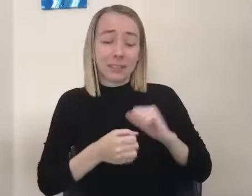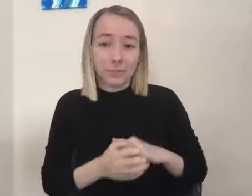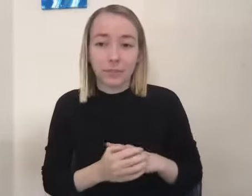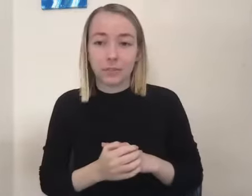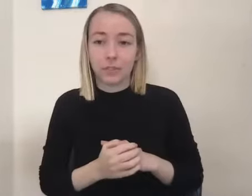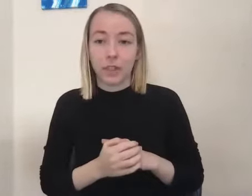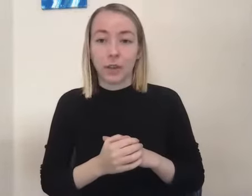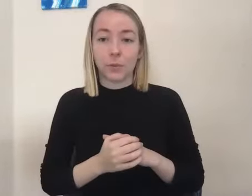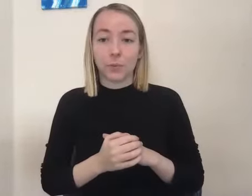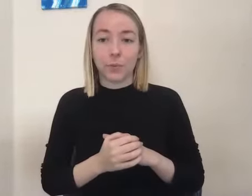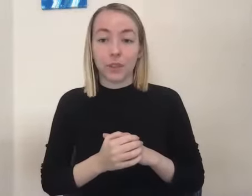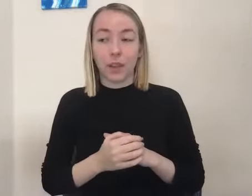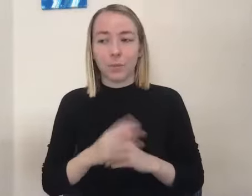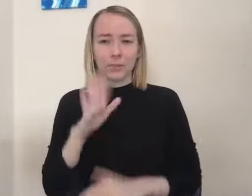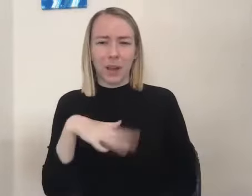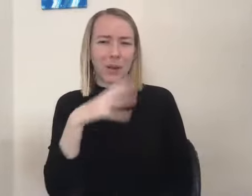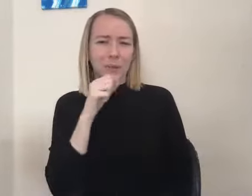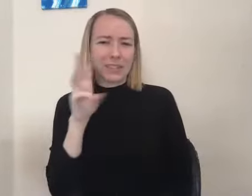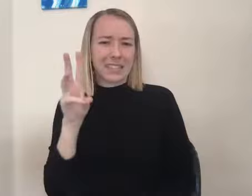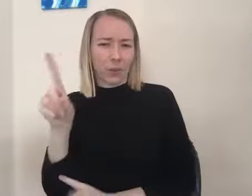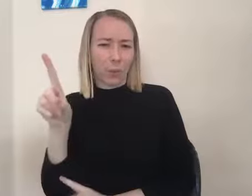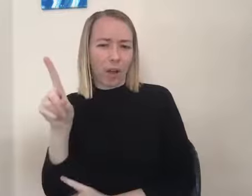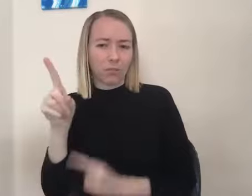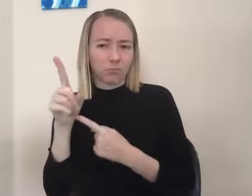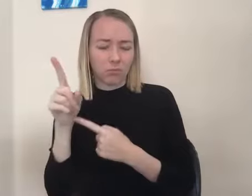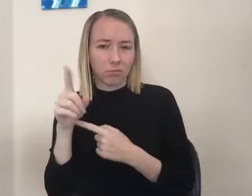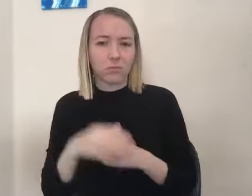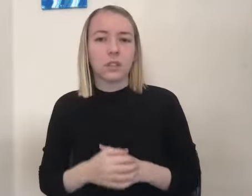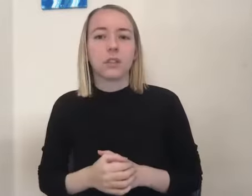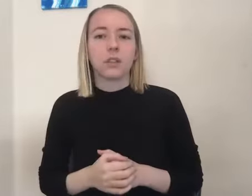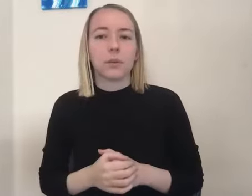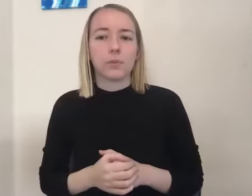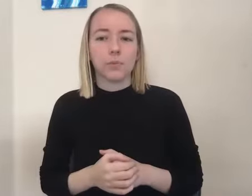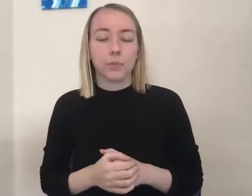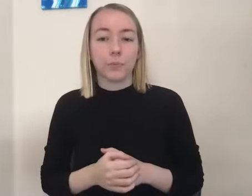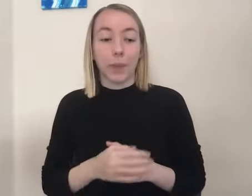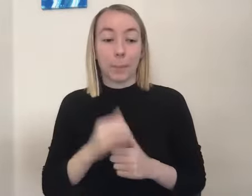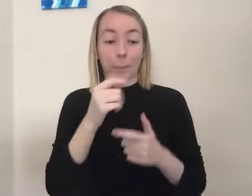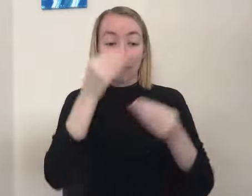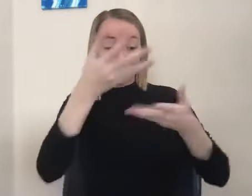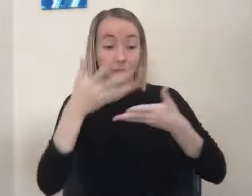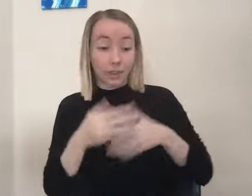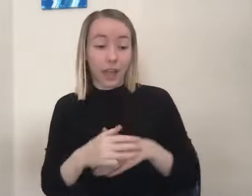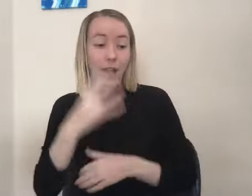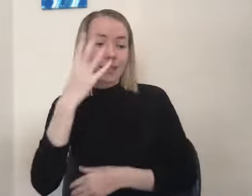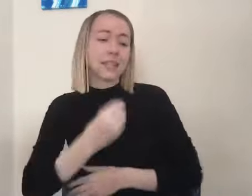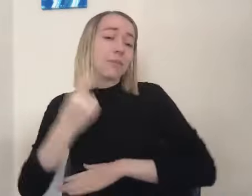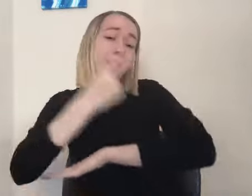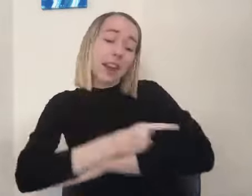old pensioner. And she says to me, you're an old pensioner, Pat. And that was her exact words. You're an old pensioner, Pat. You're